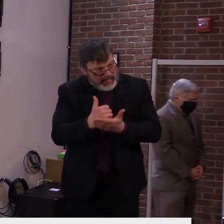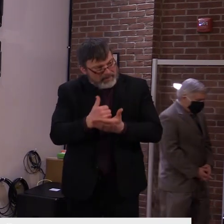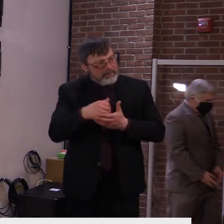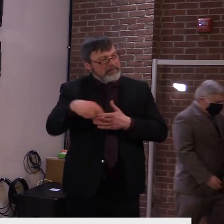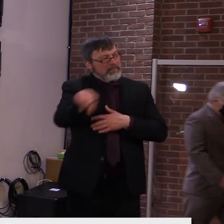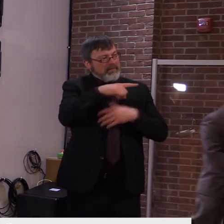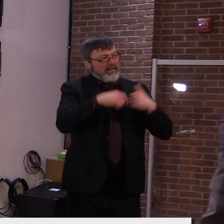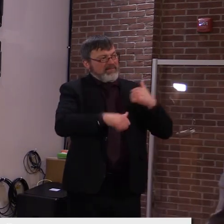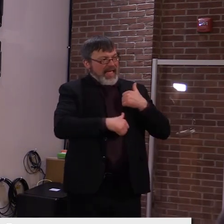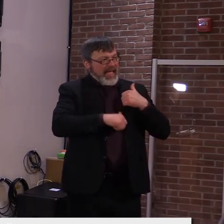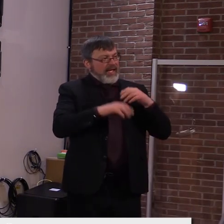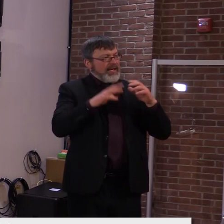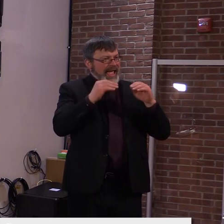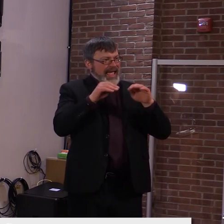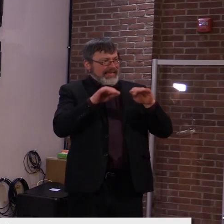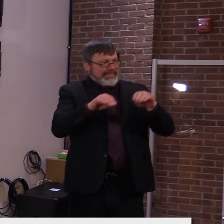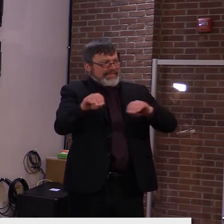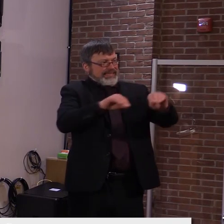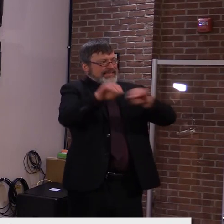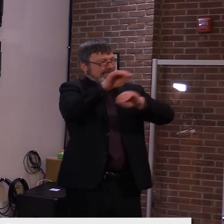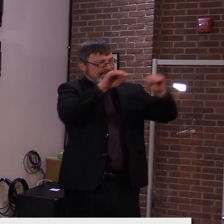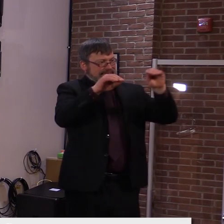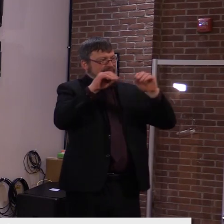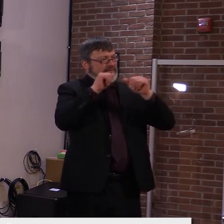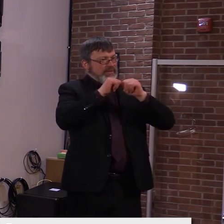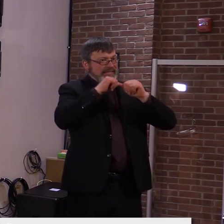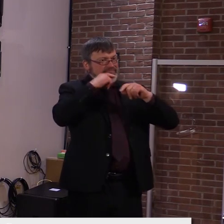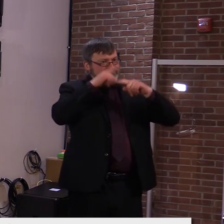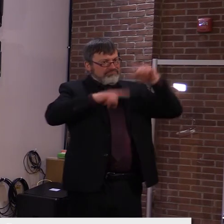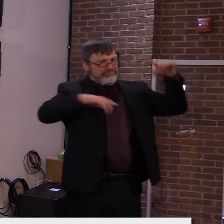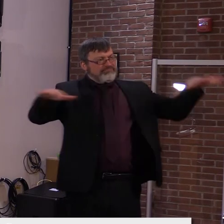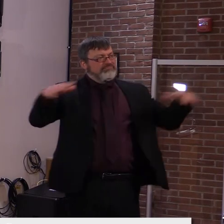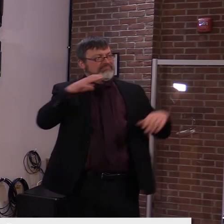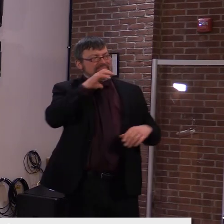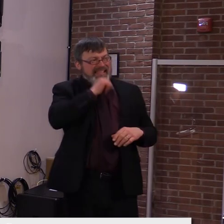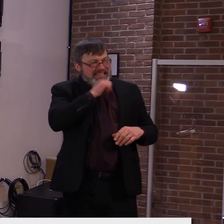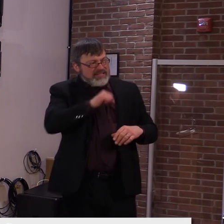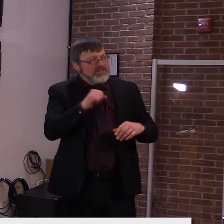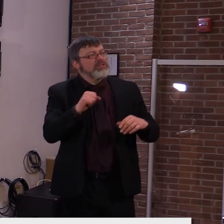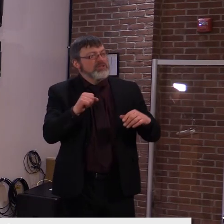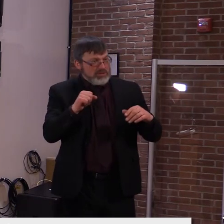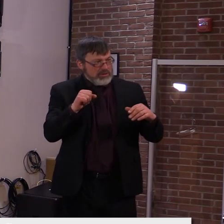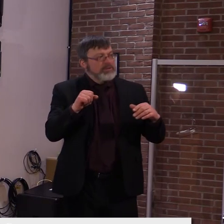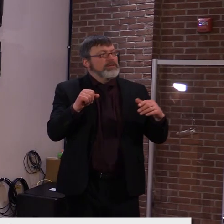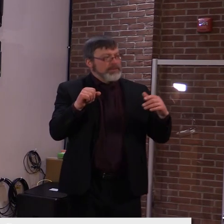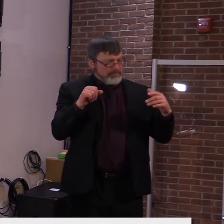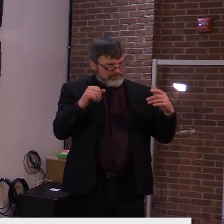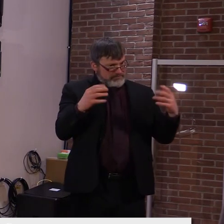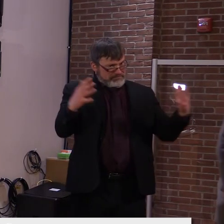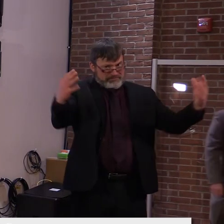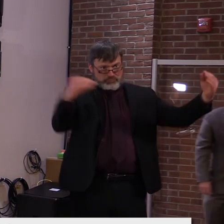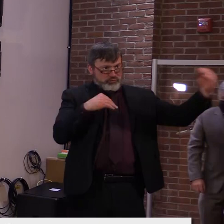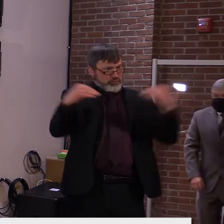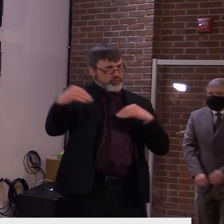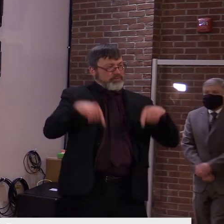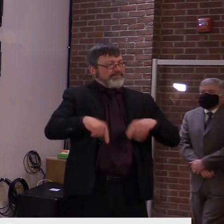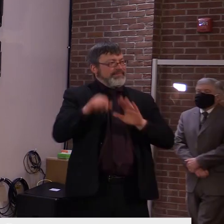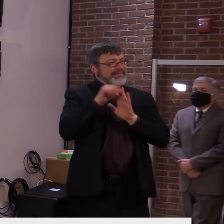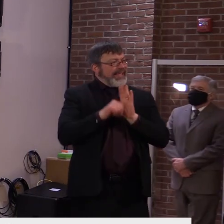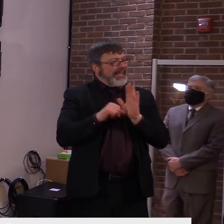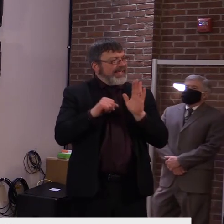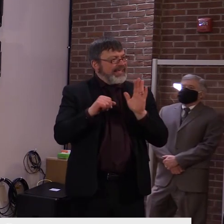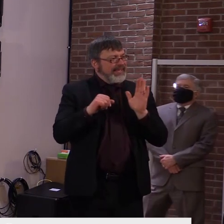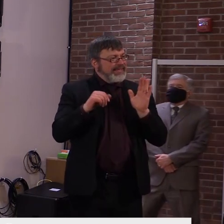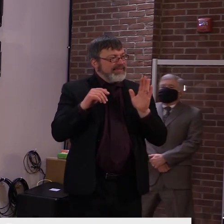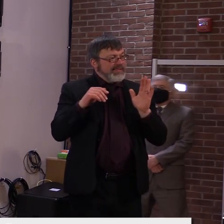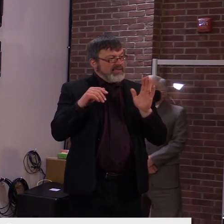bring more people into the state, and again, thank those who dedicated their life or part of their life thus